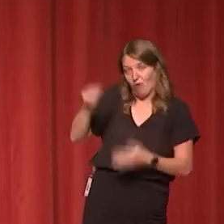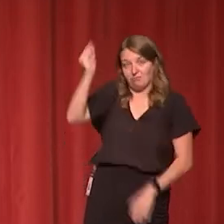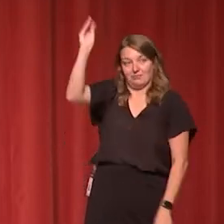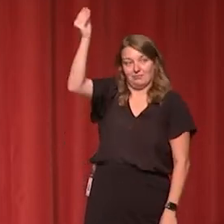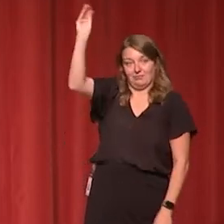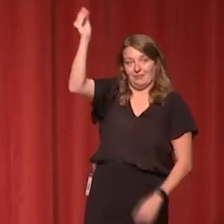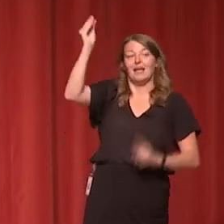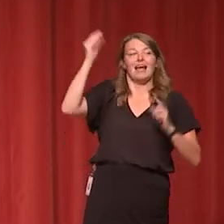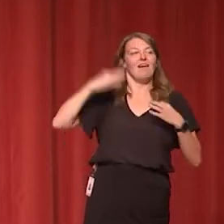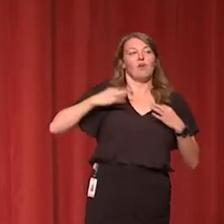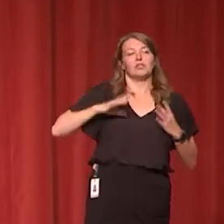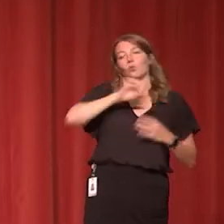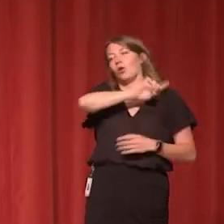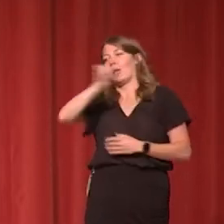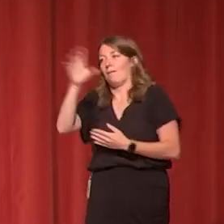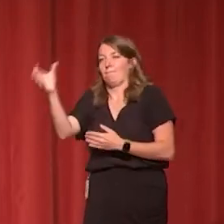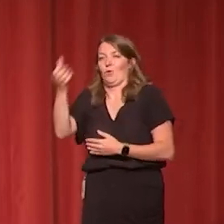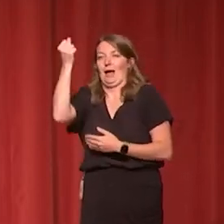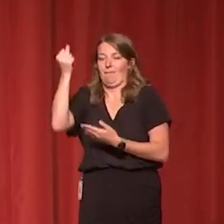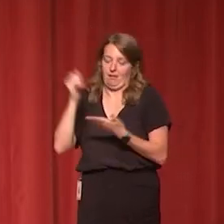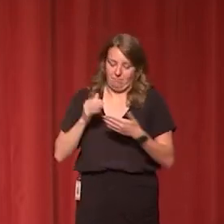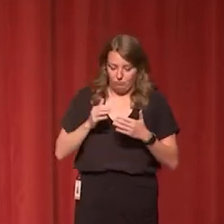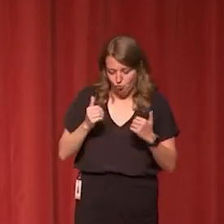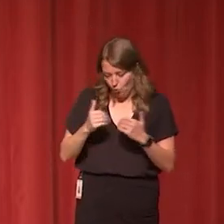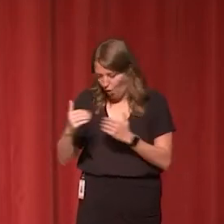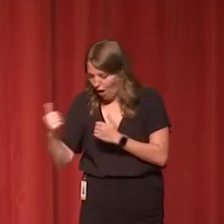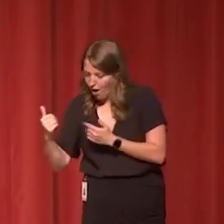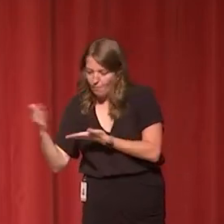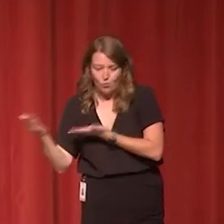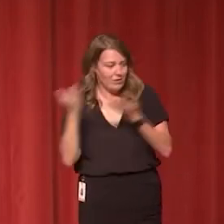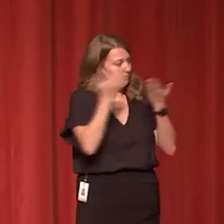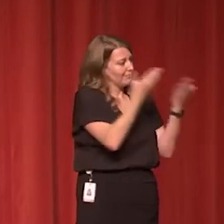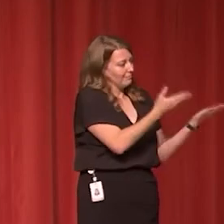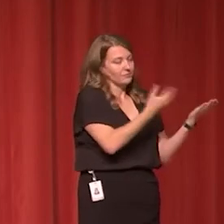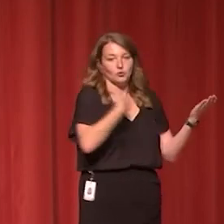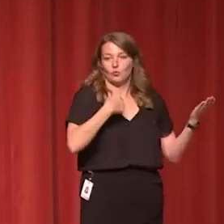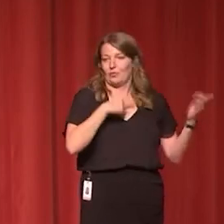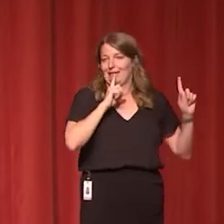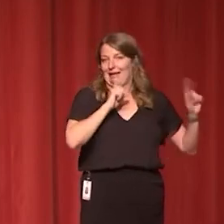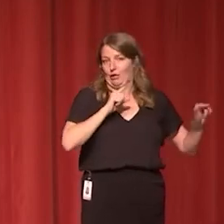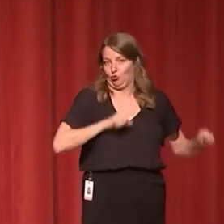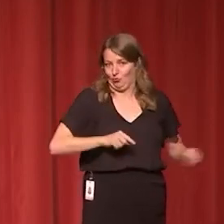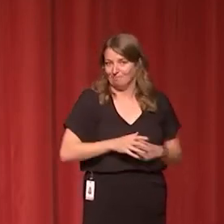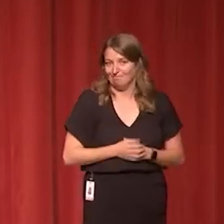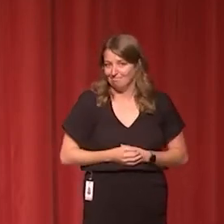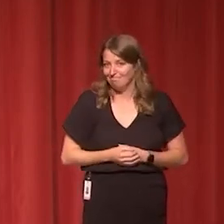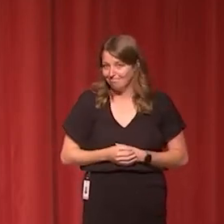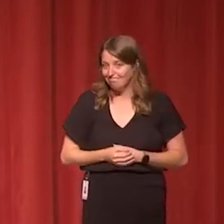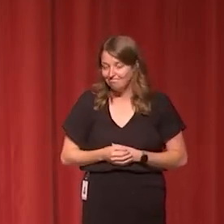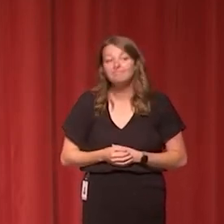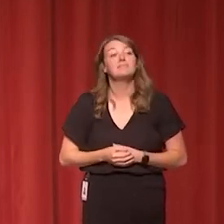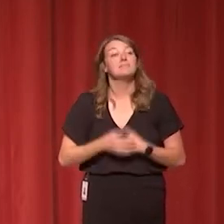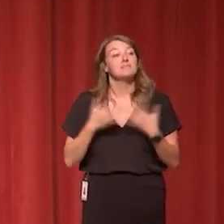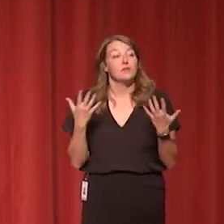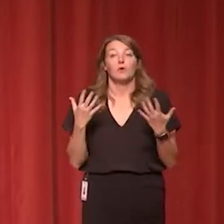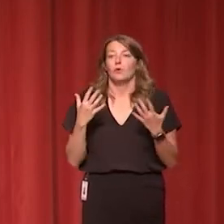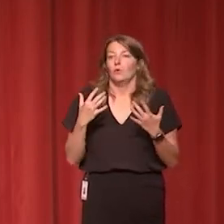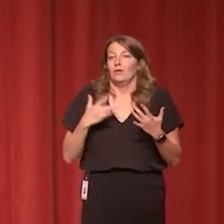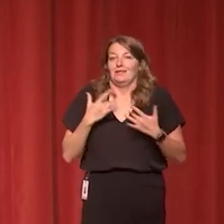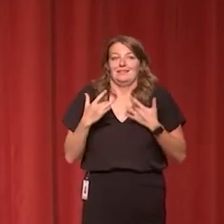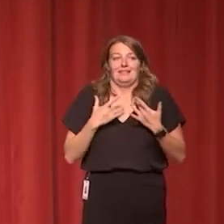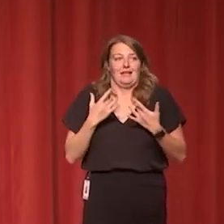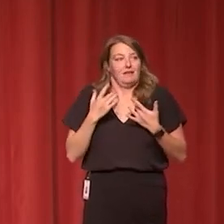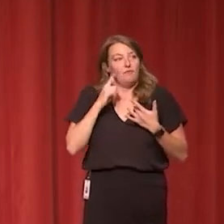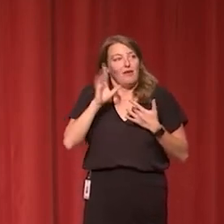volunteer staff picking these up and then sorting through them and then bringing them up front for us to be able to answer these questions. So we look forward to